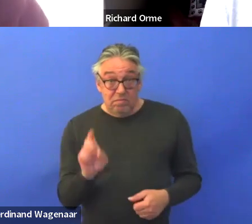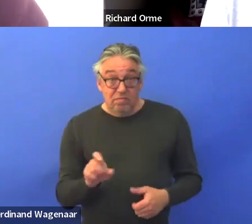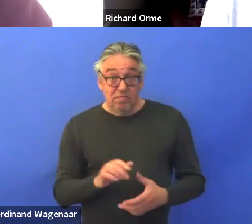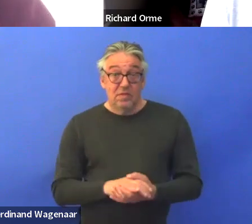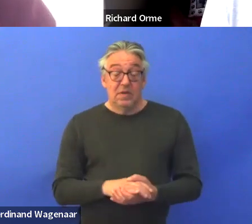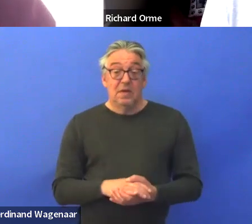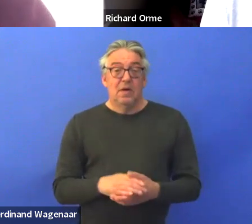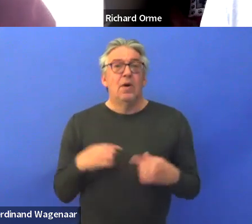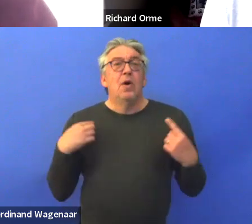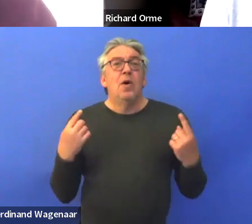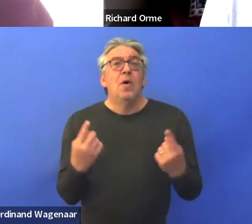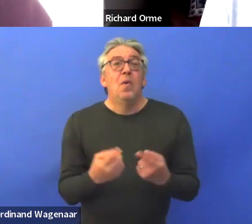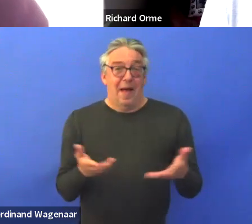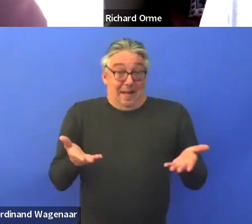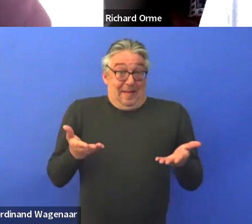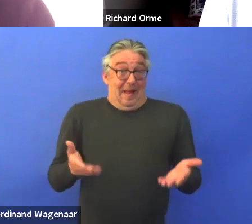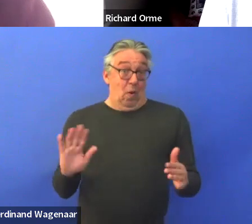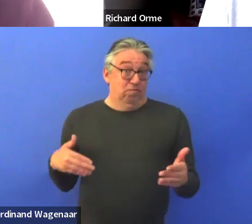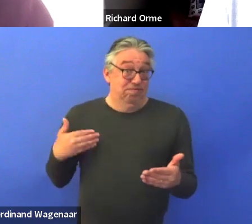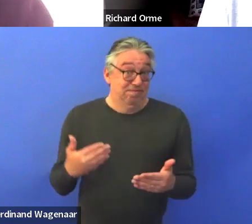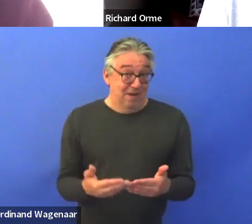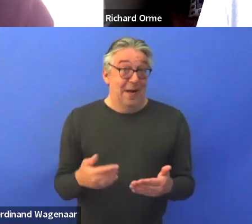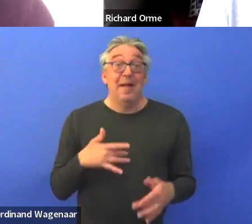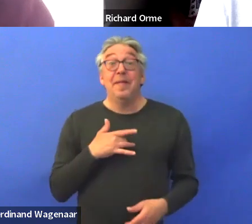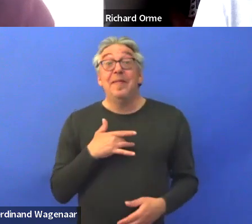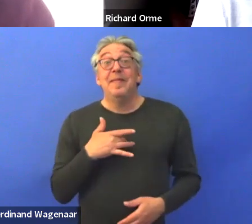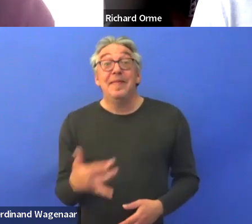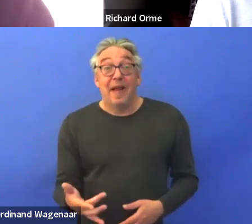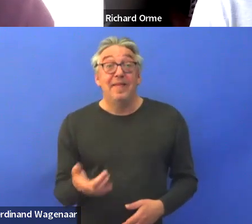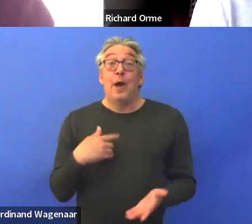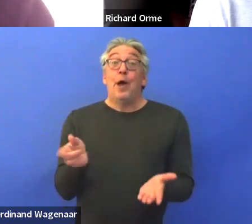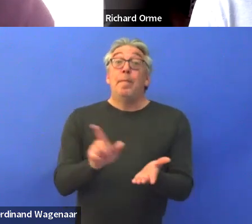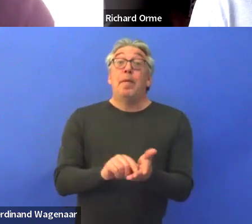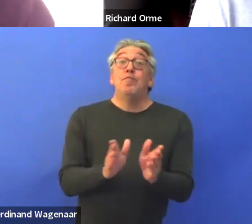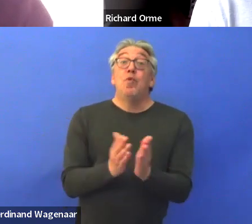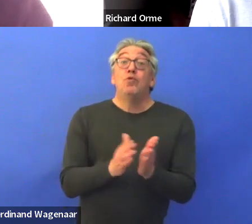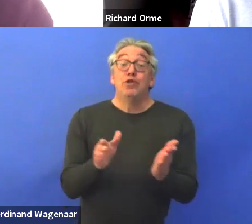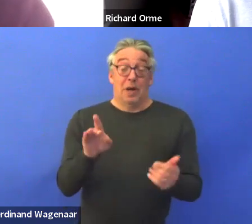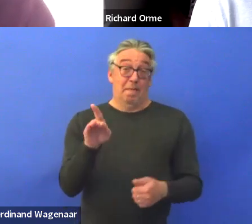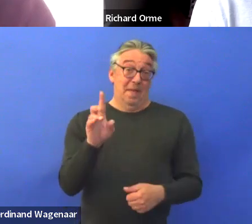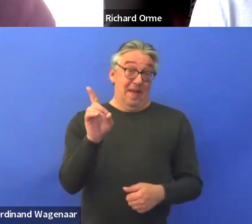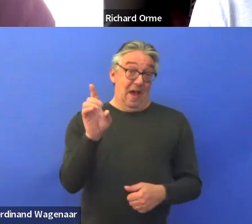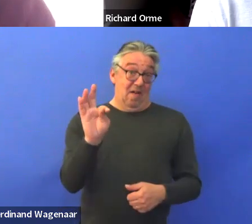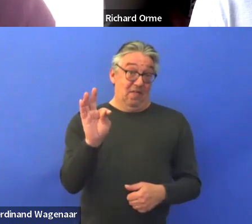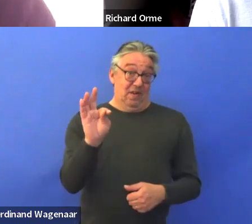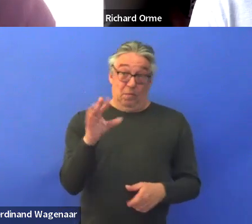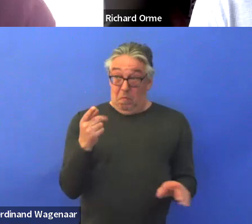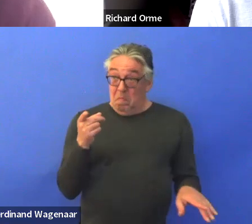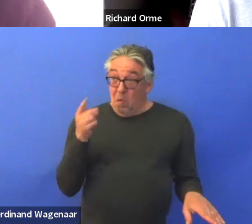tend to provide it in PDF or Word document. Would this be a potential format